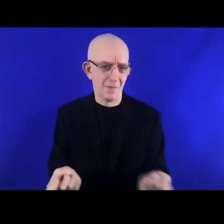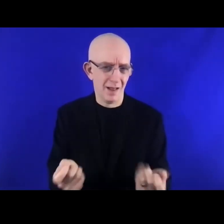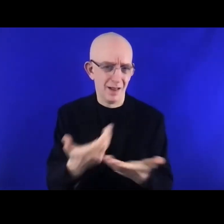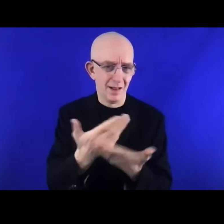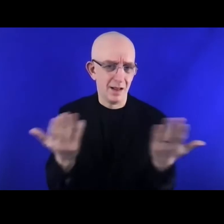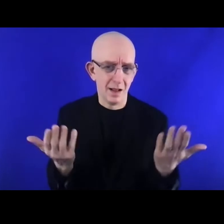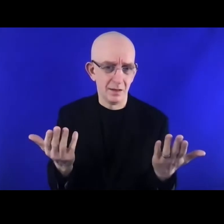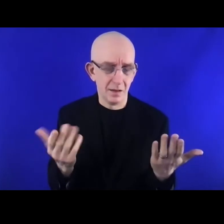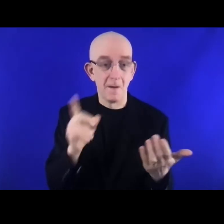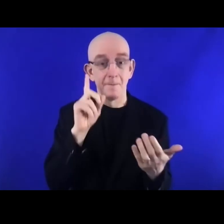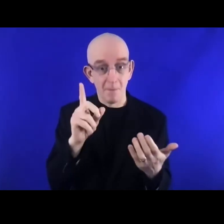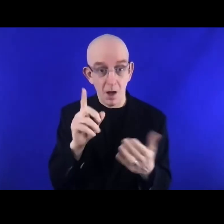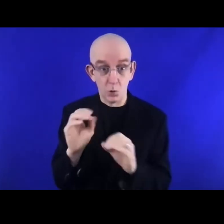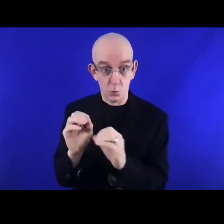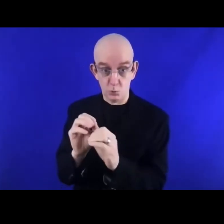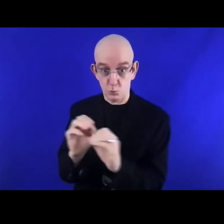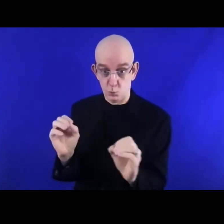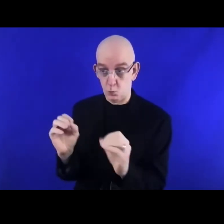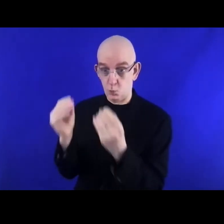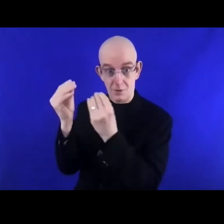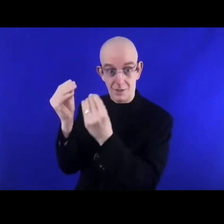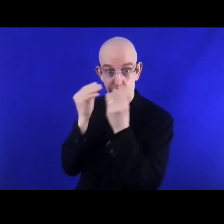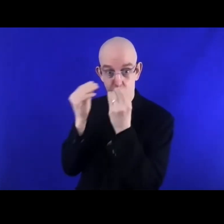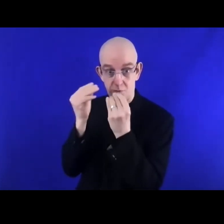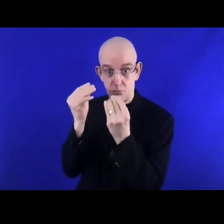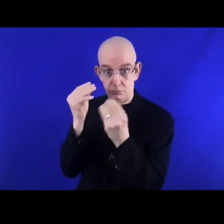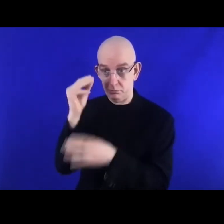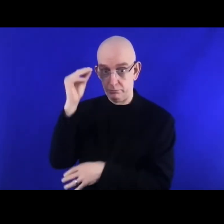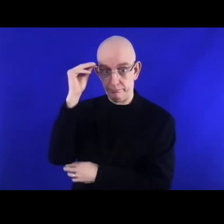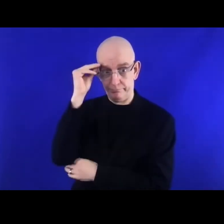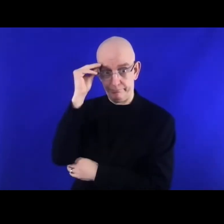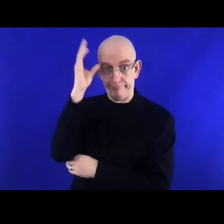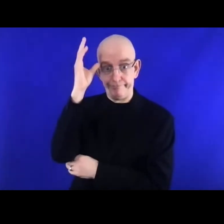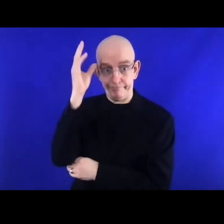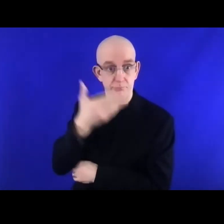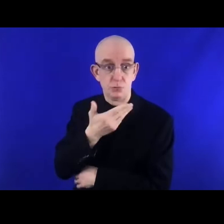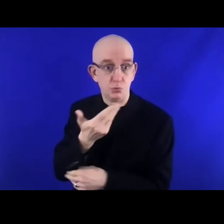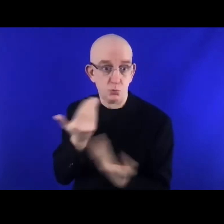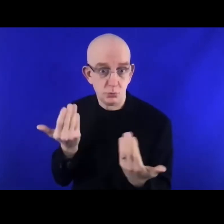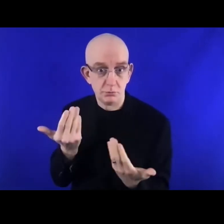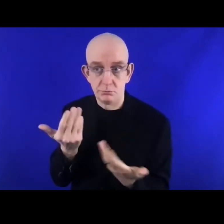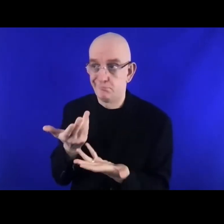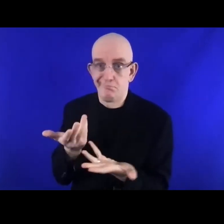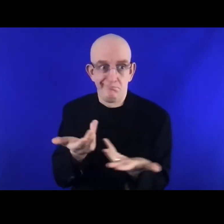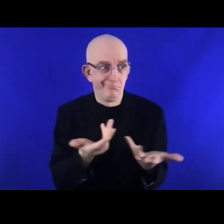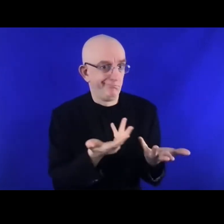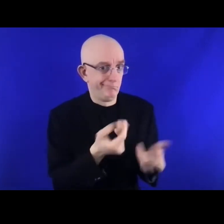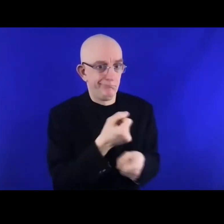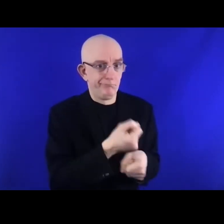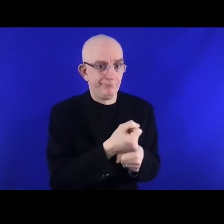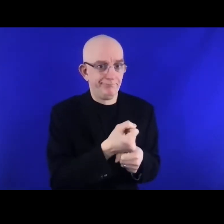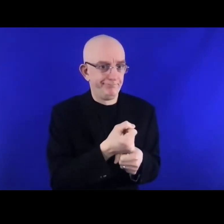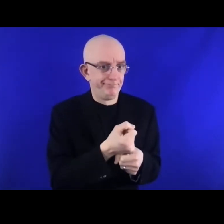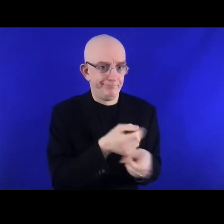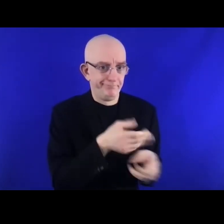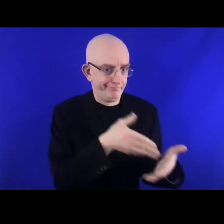families think that people with disability is just an overload or a burden for their families. And